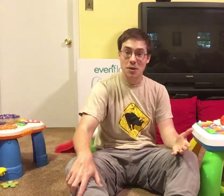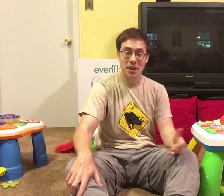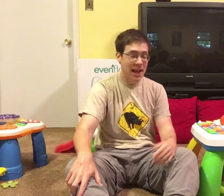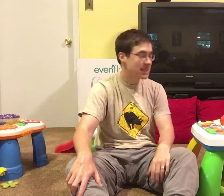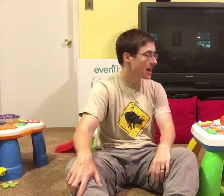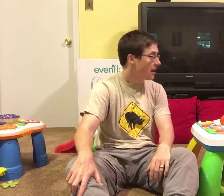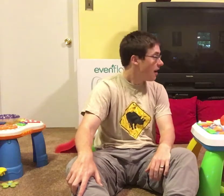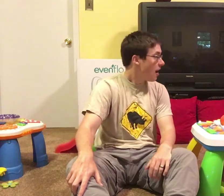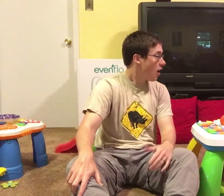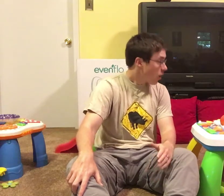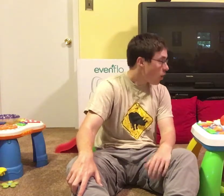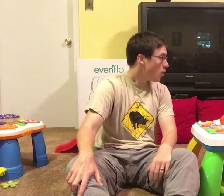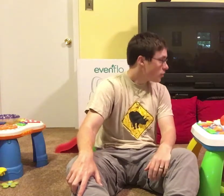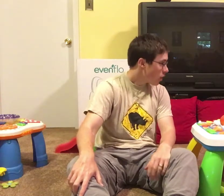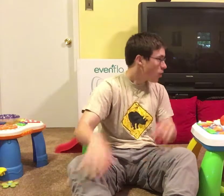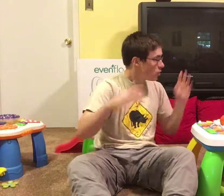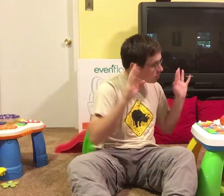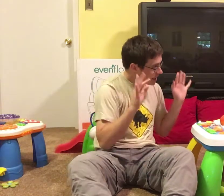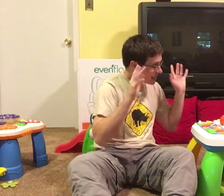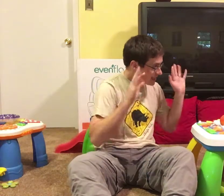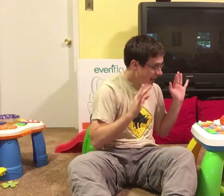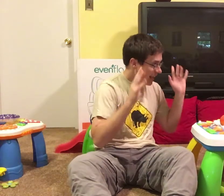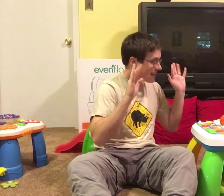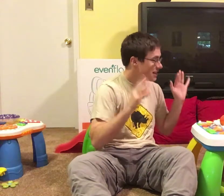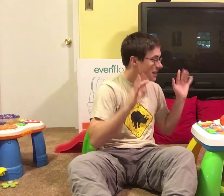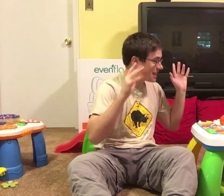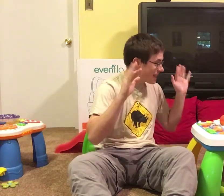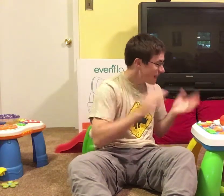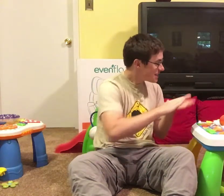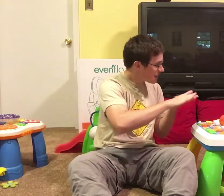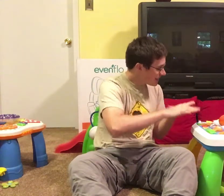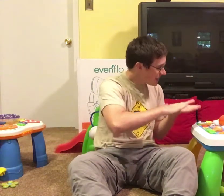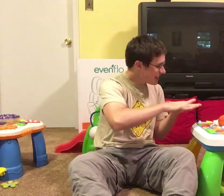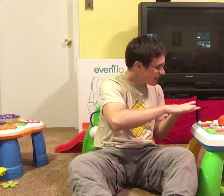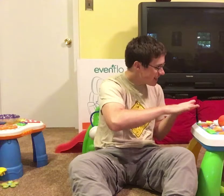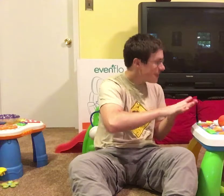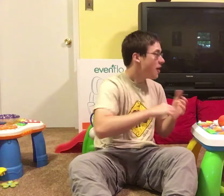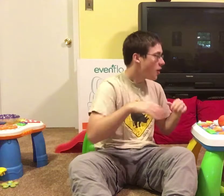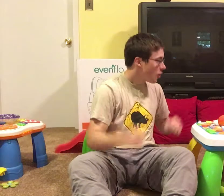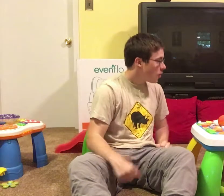play and say, oh no, look at these hands, they're clean. Oh